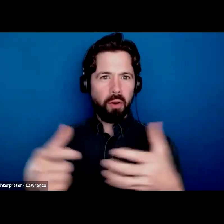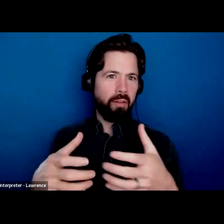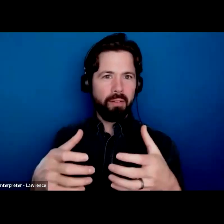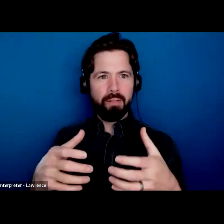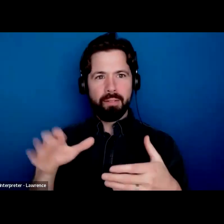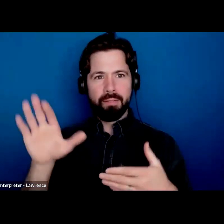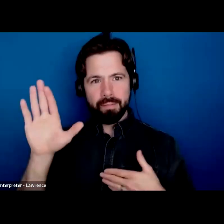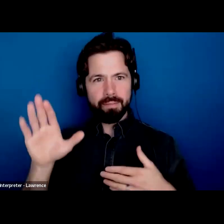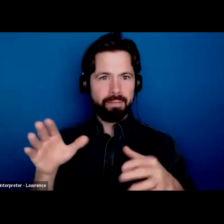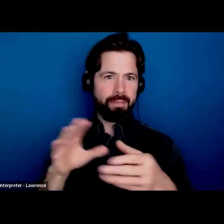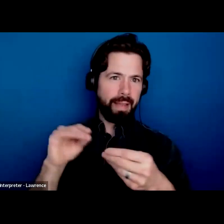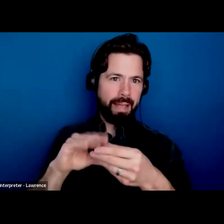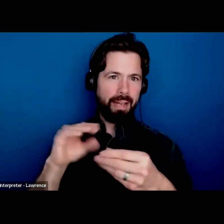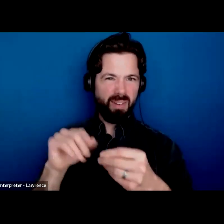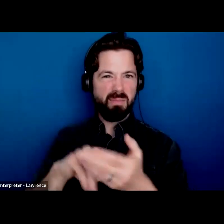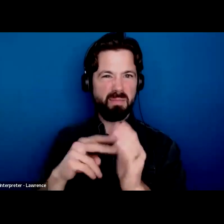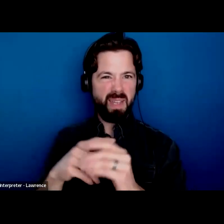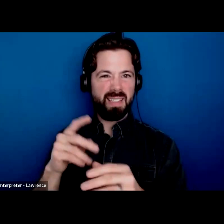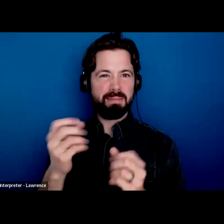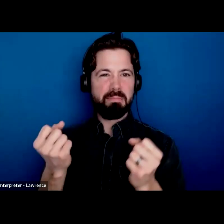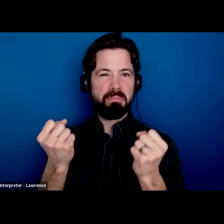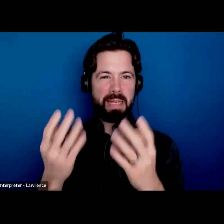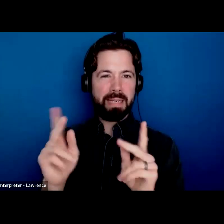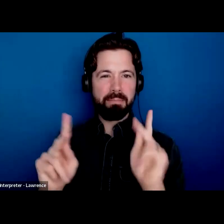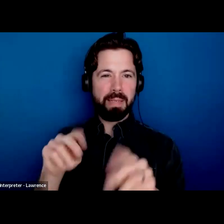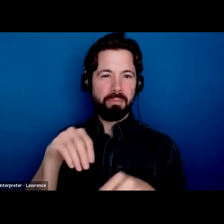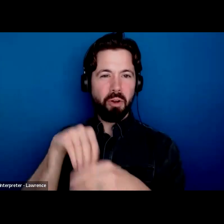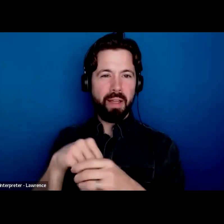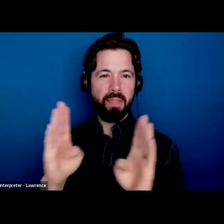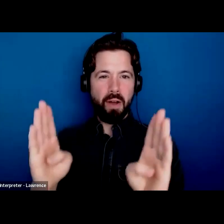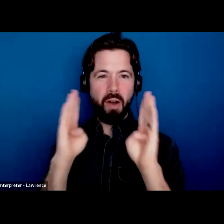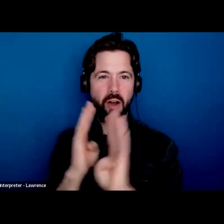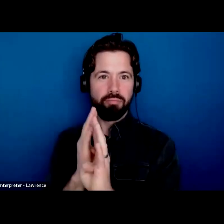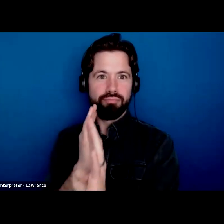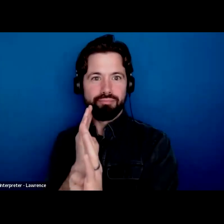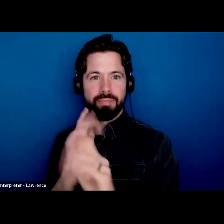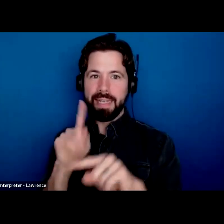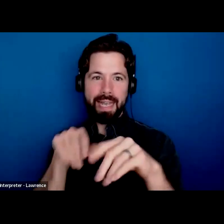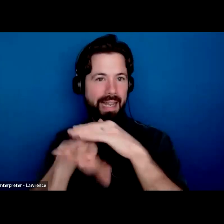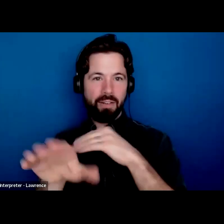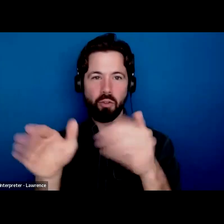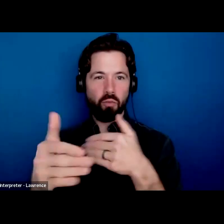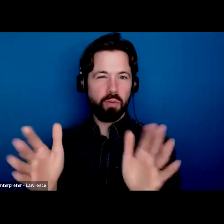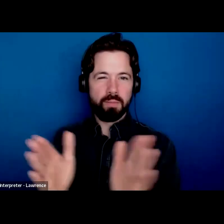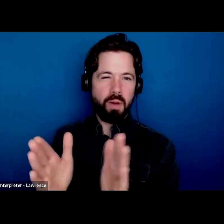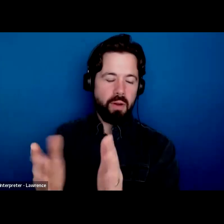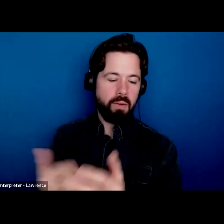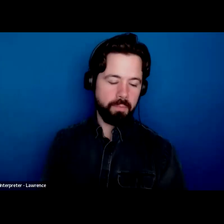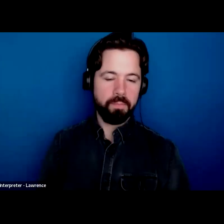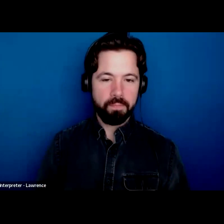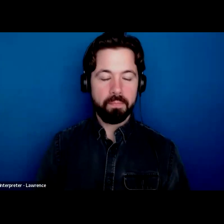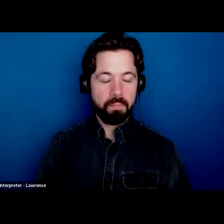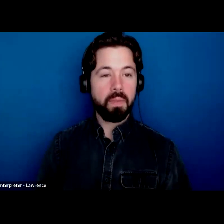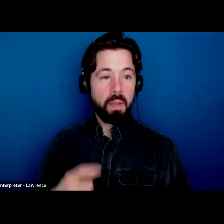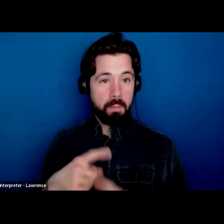meant so many people were out in the hallway and not able to go. That being said, there was some amazing comments made